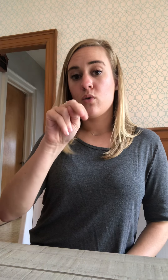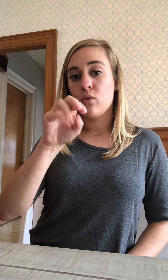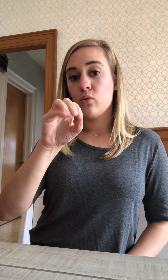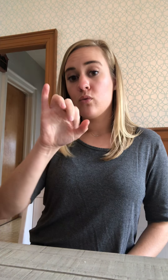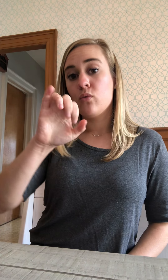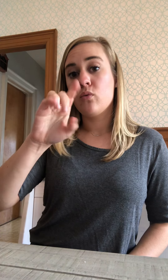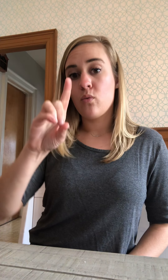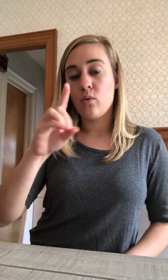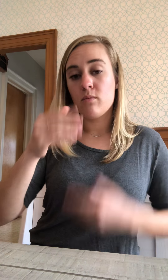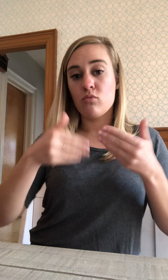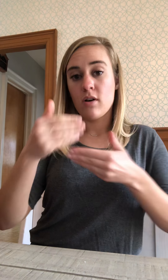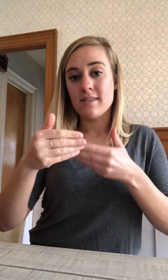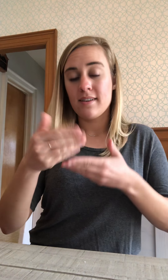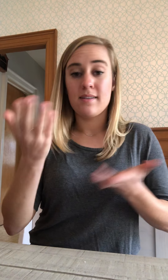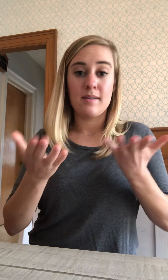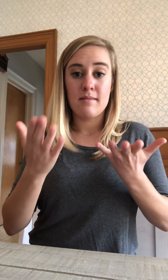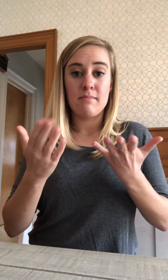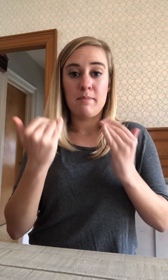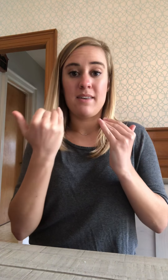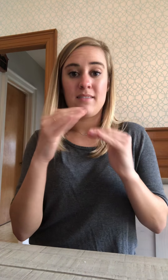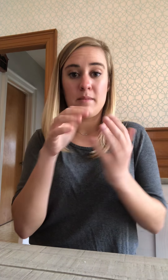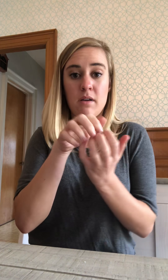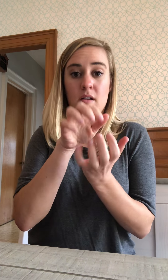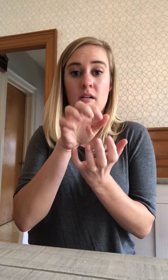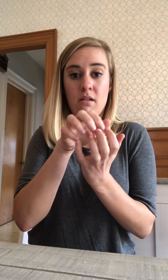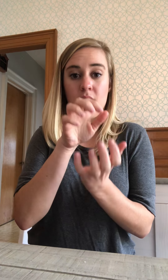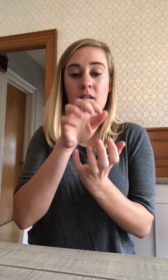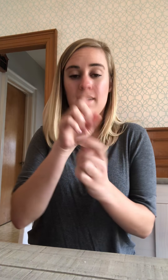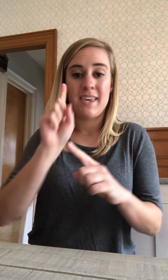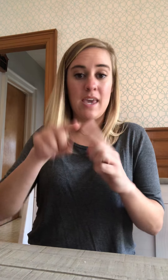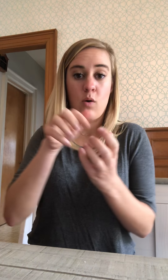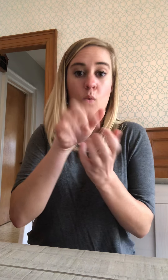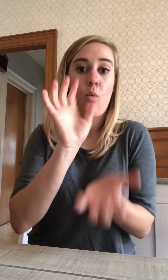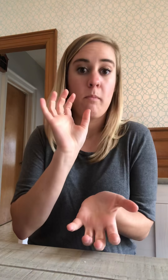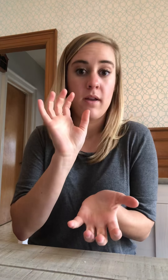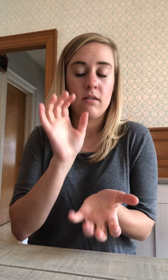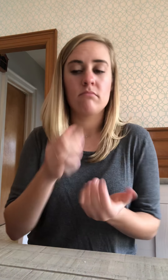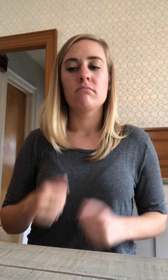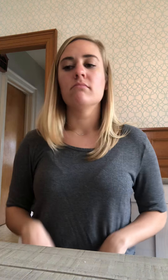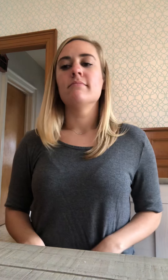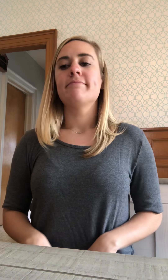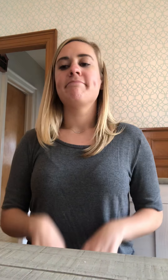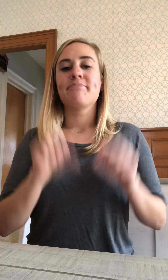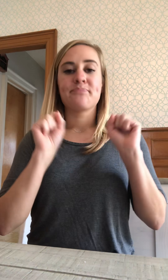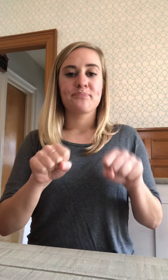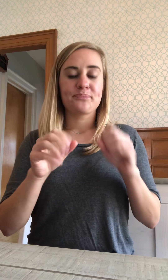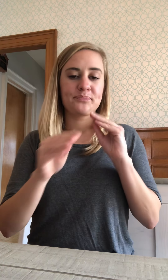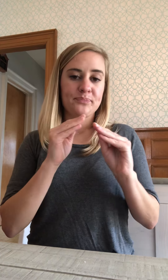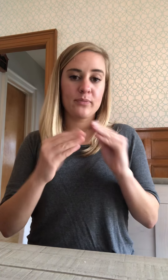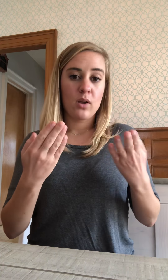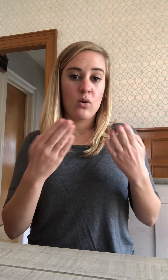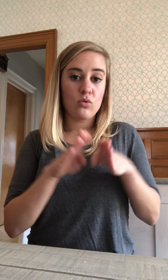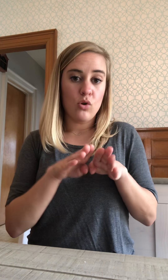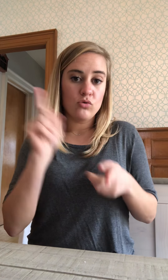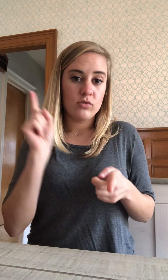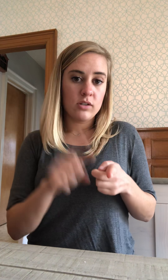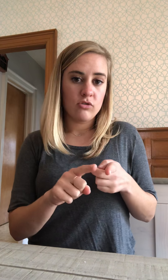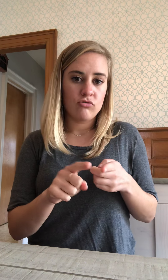mouth. This can be done by closed reduction, essentially not treating it if it's not very